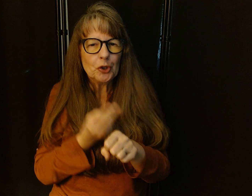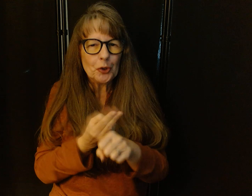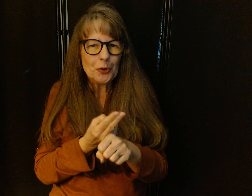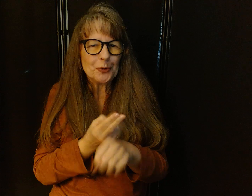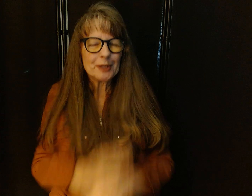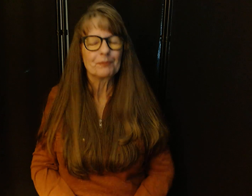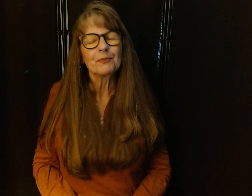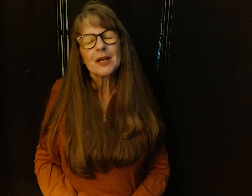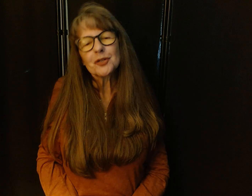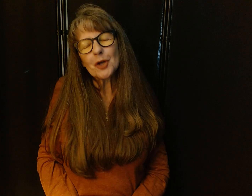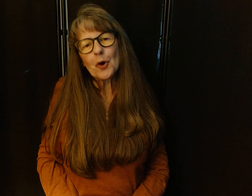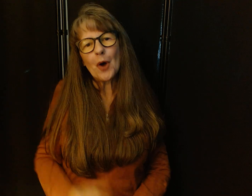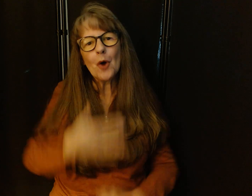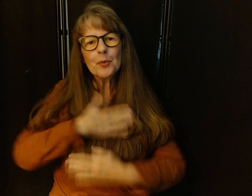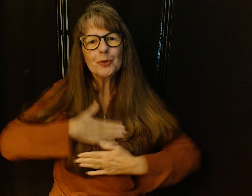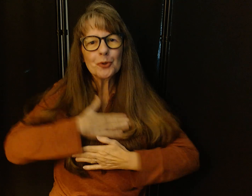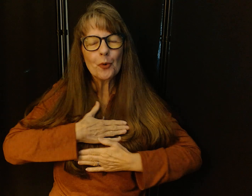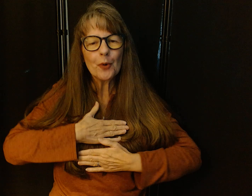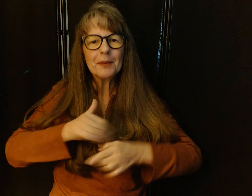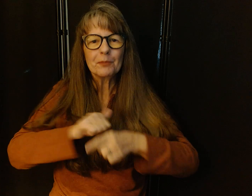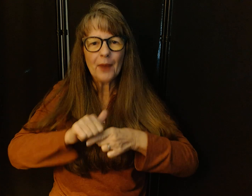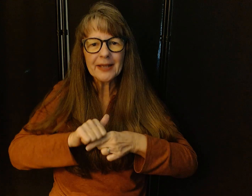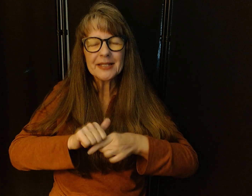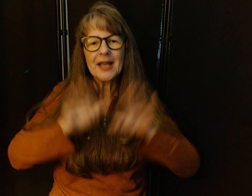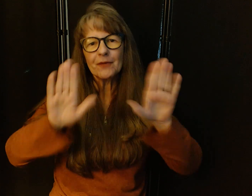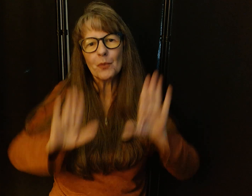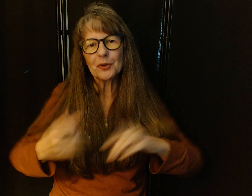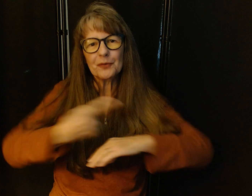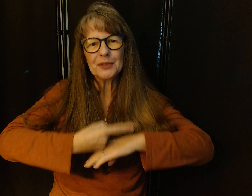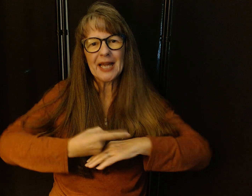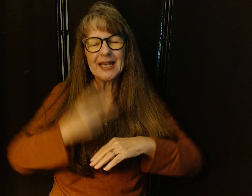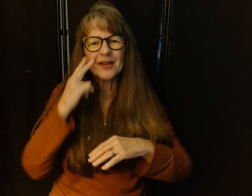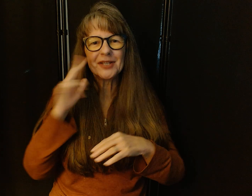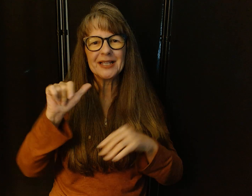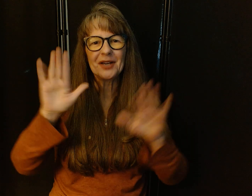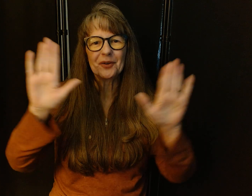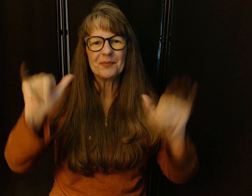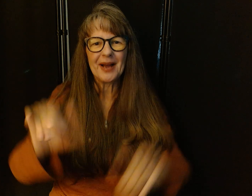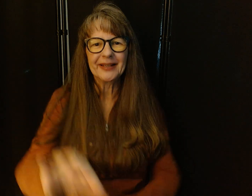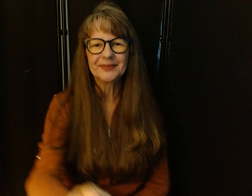used. So I hope you enjoy, practice, have a wonderful day. I'll see you later. Bye.